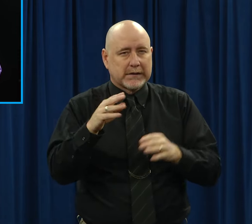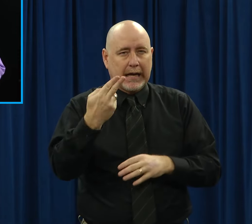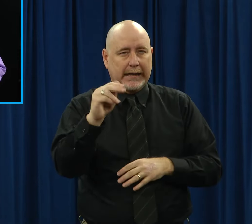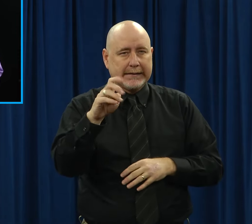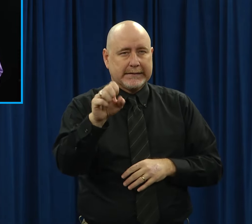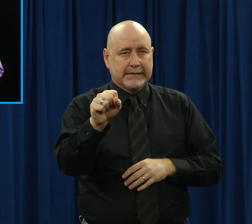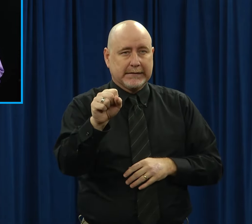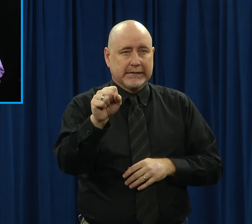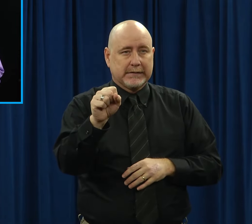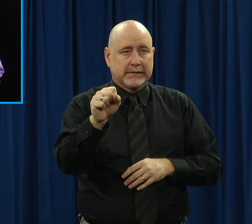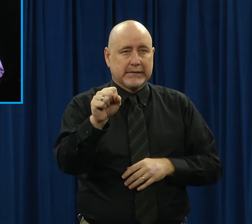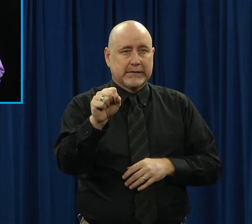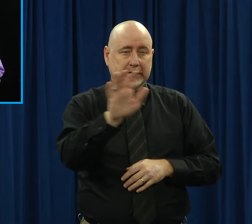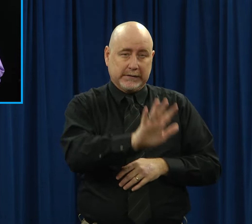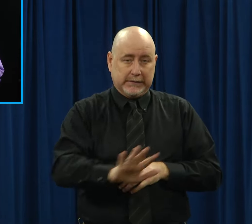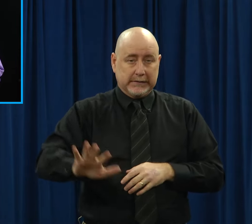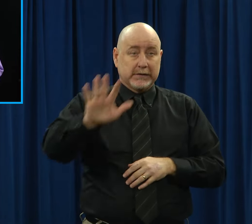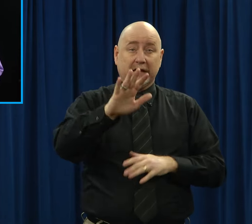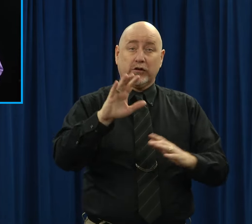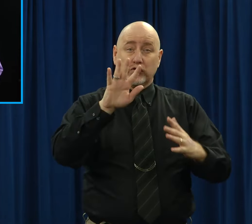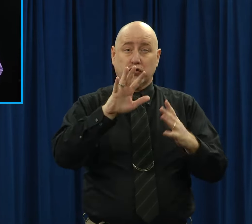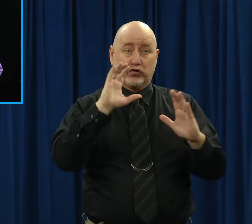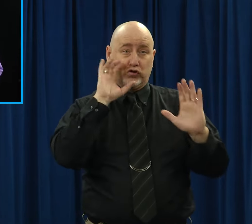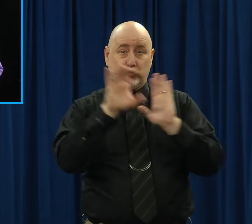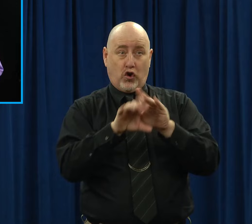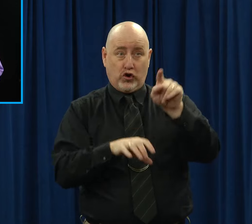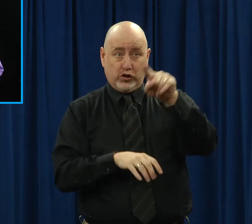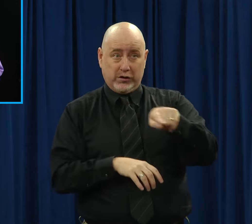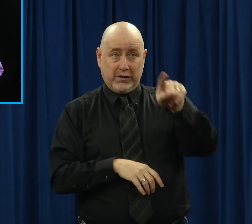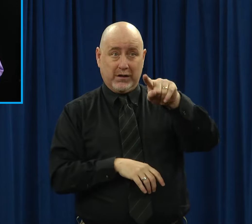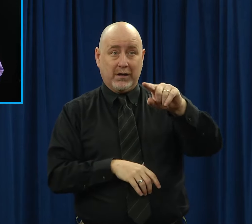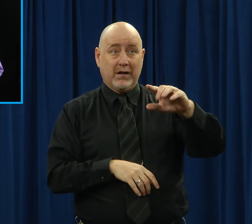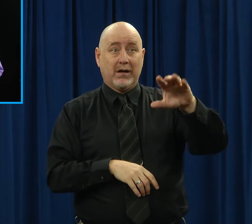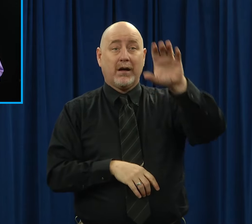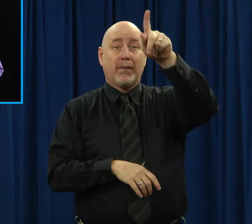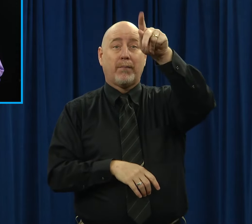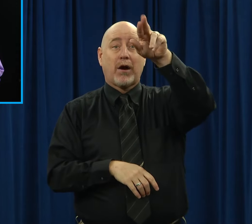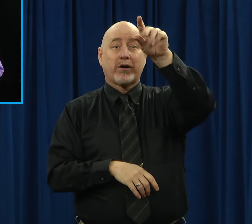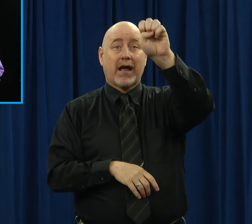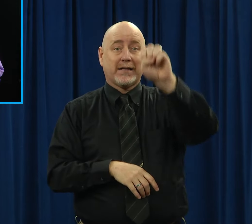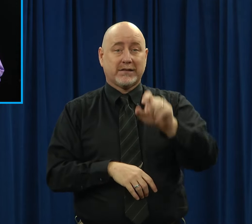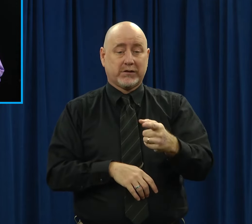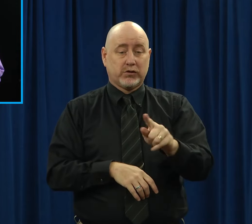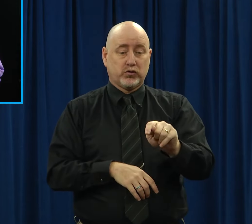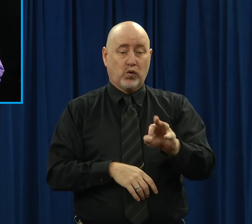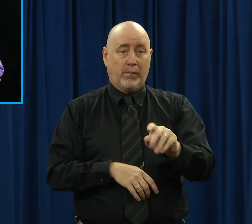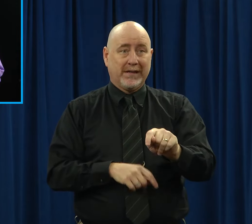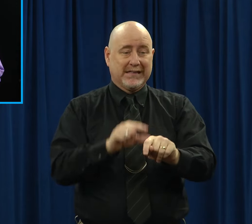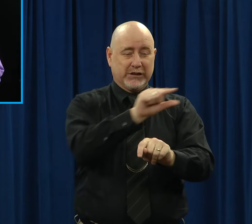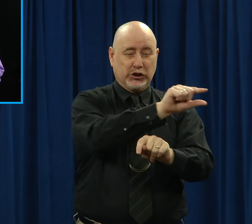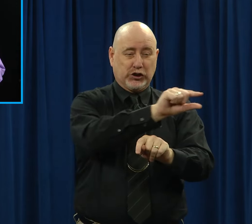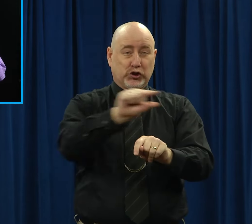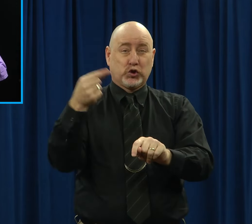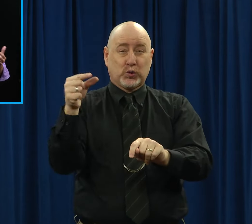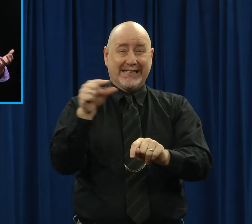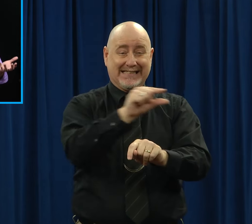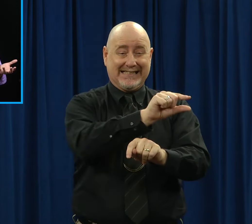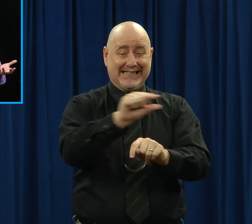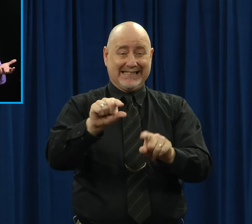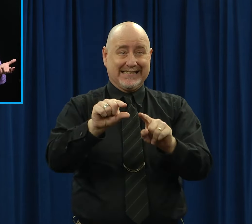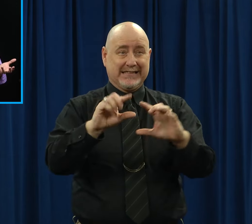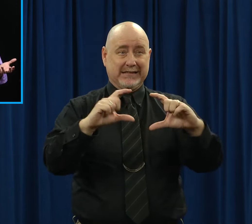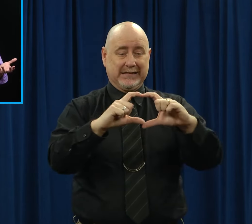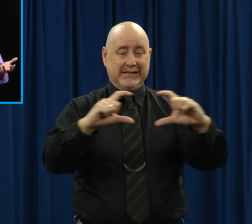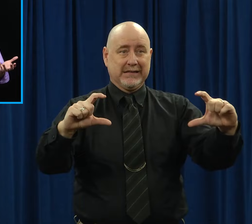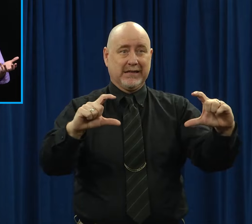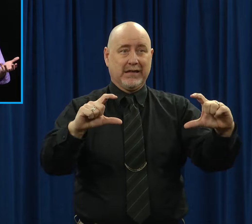want you to notice about the Hadean realm. You notice that on the chart that between paradise and torment, there's a green